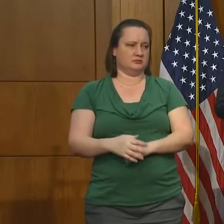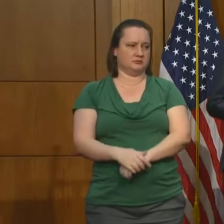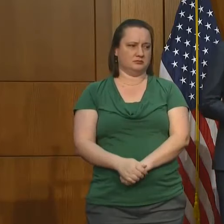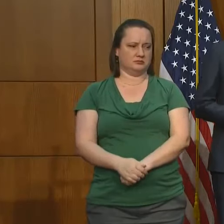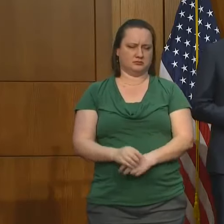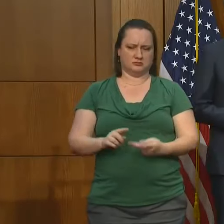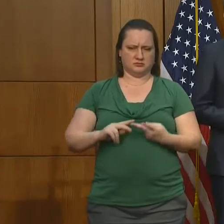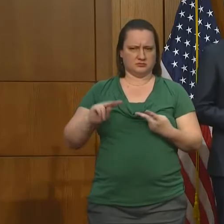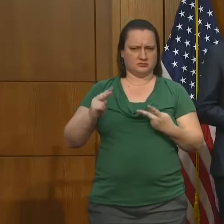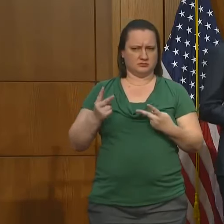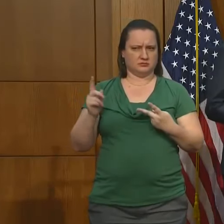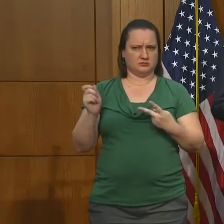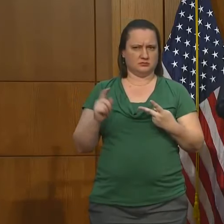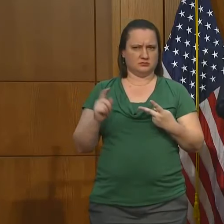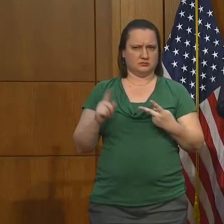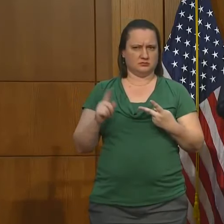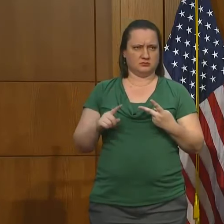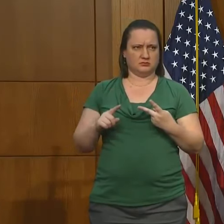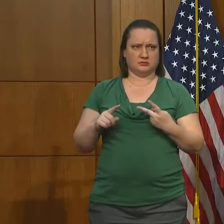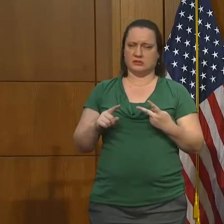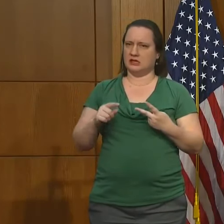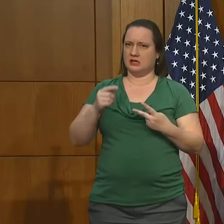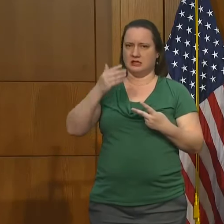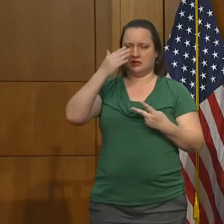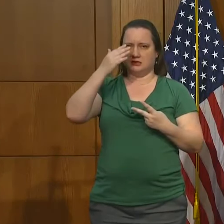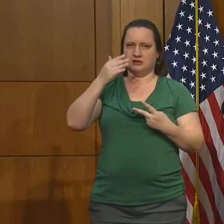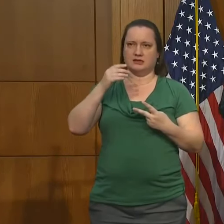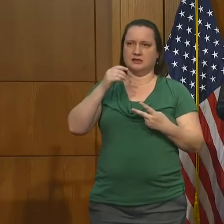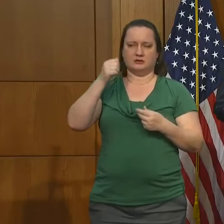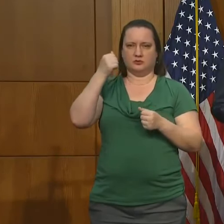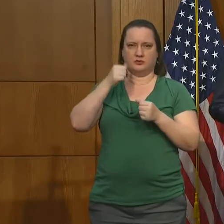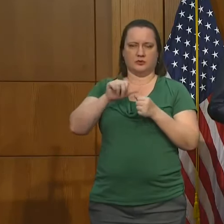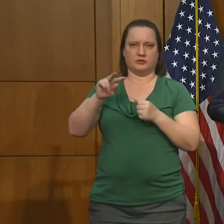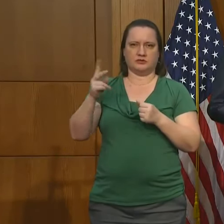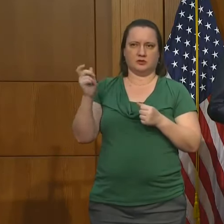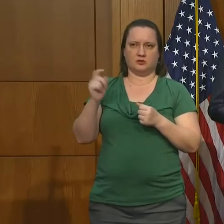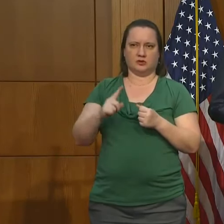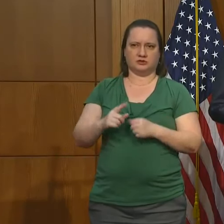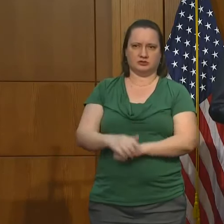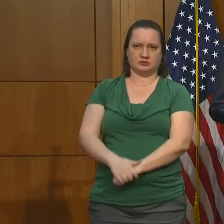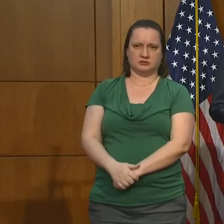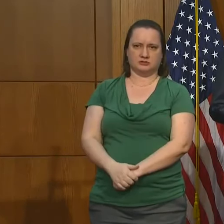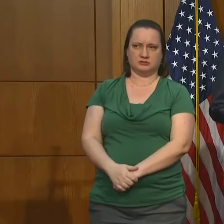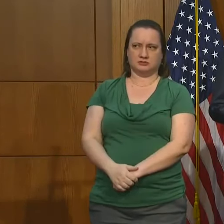What's the second question? If you could, I can't recall the second question.